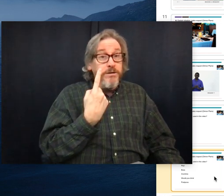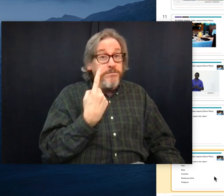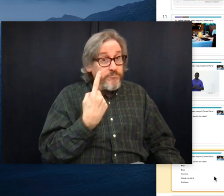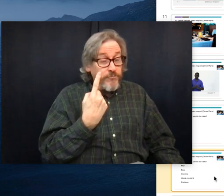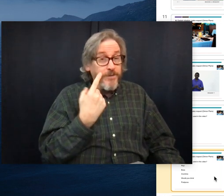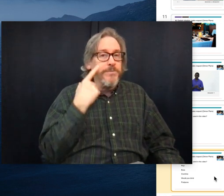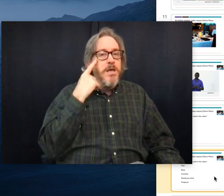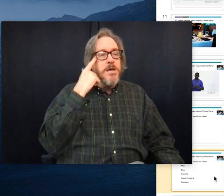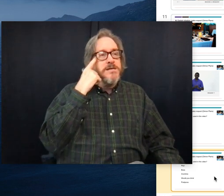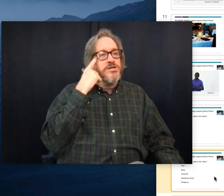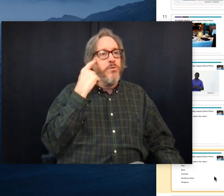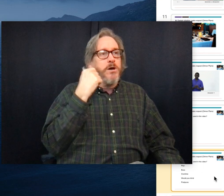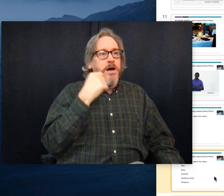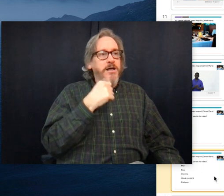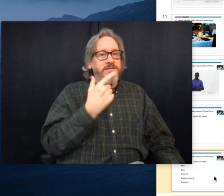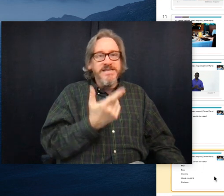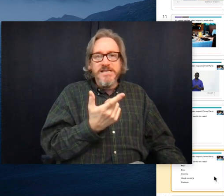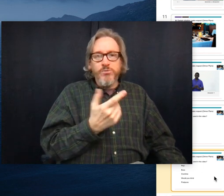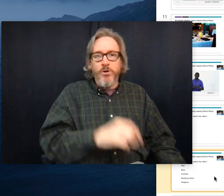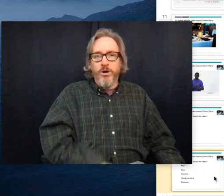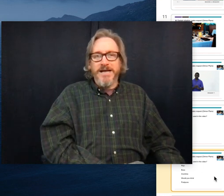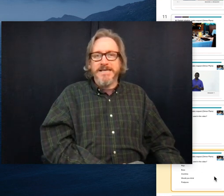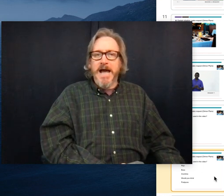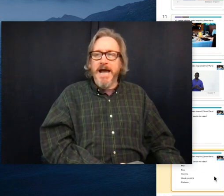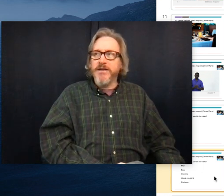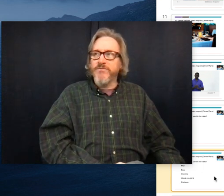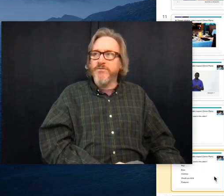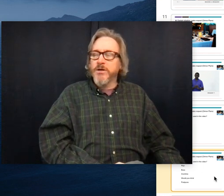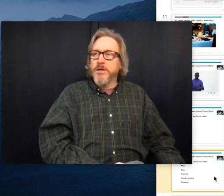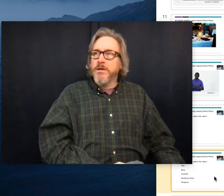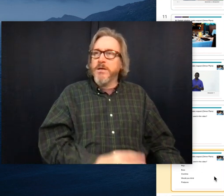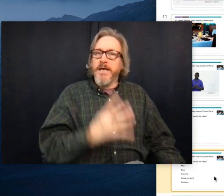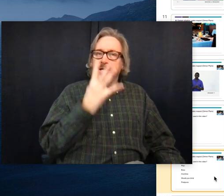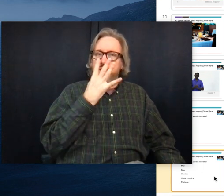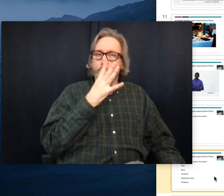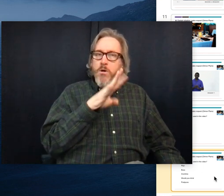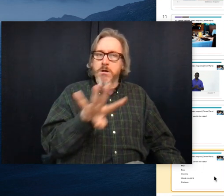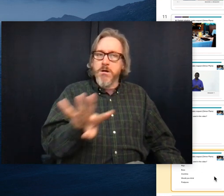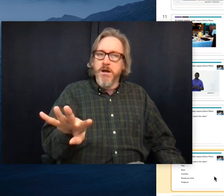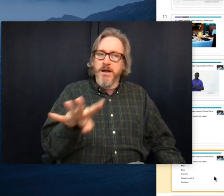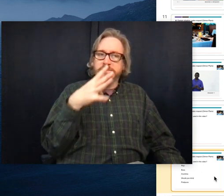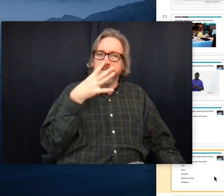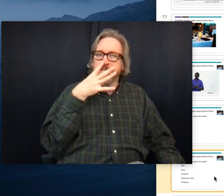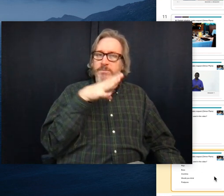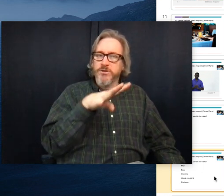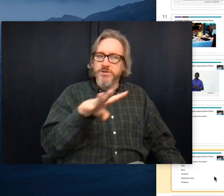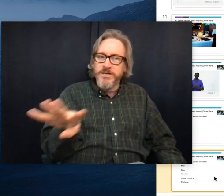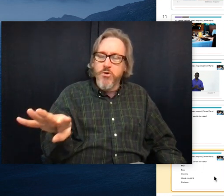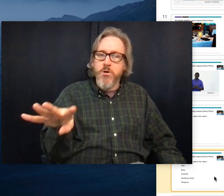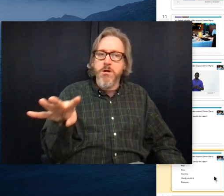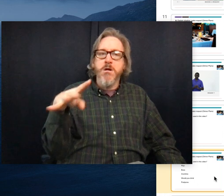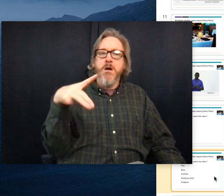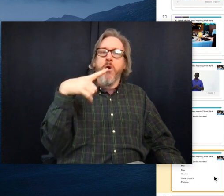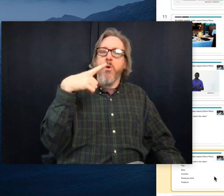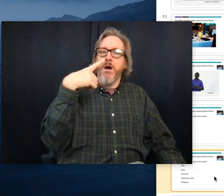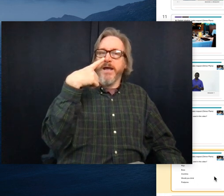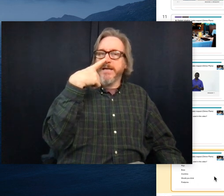bored, right? So this is one where it's a kind of ignore. It comes similar to